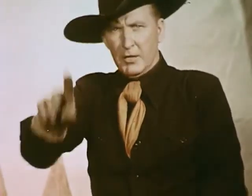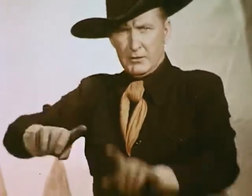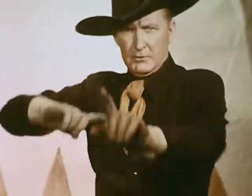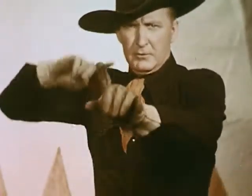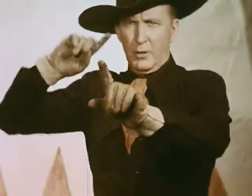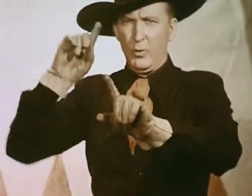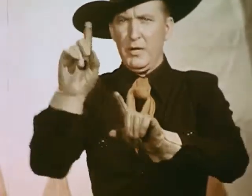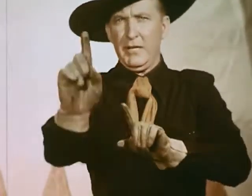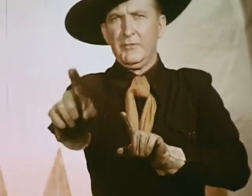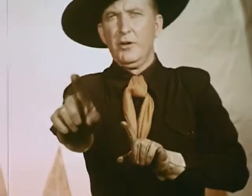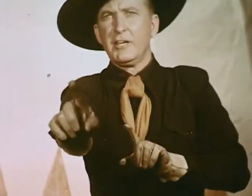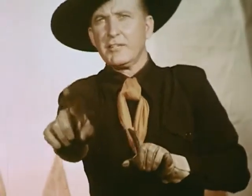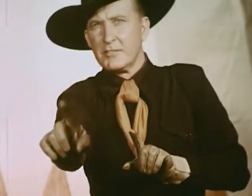hunt way ahead of all the others.